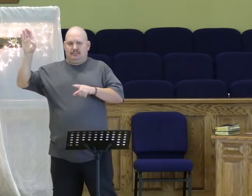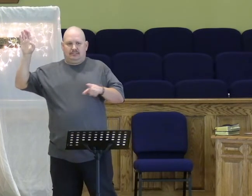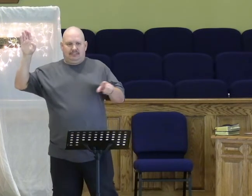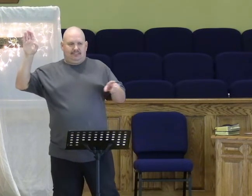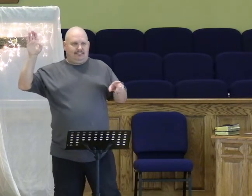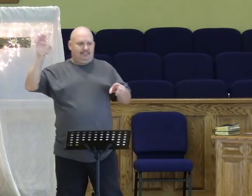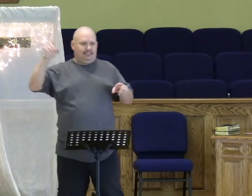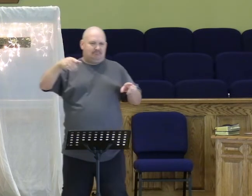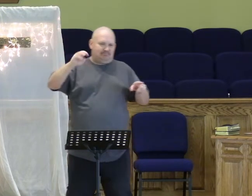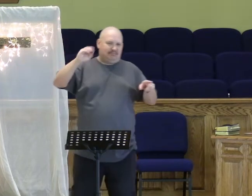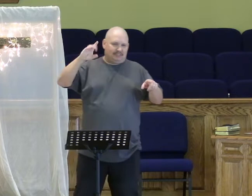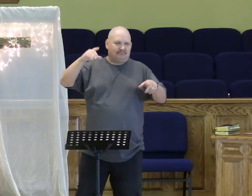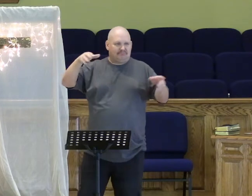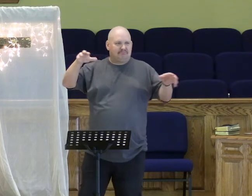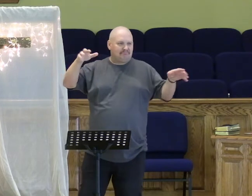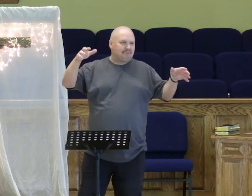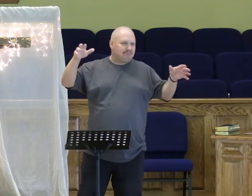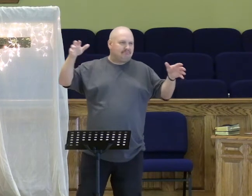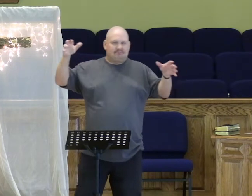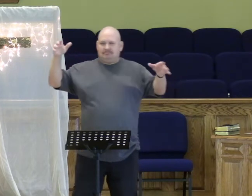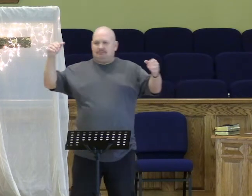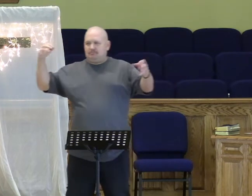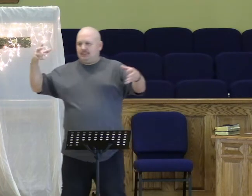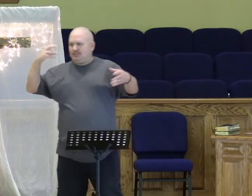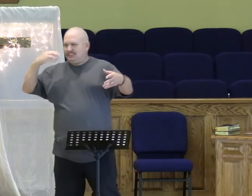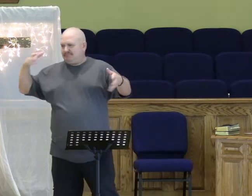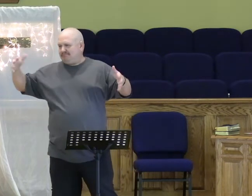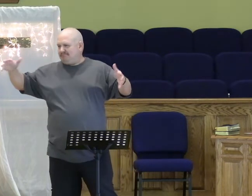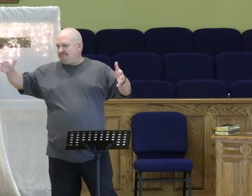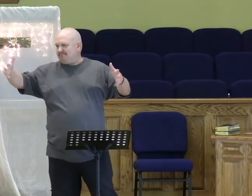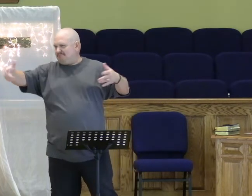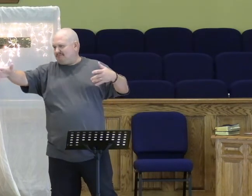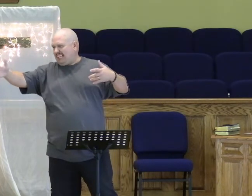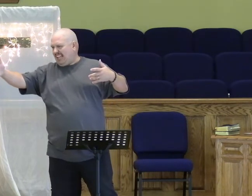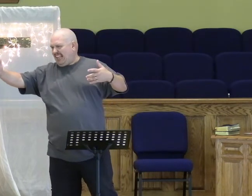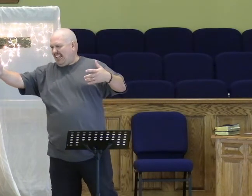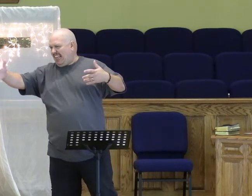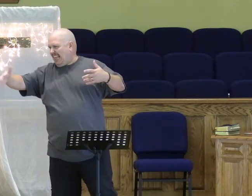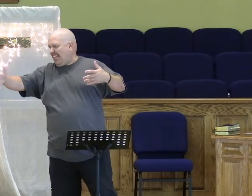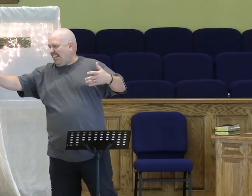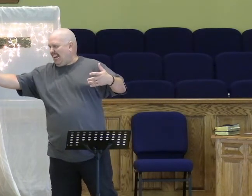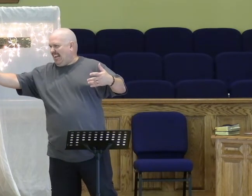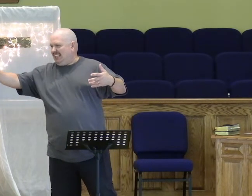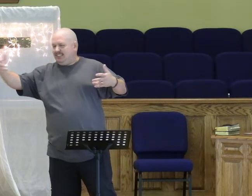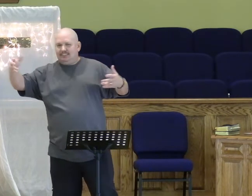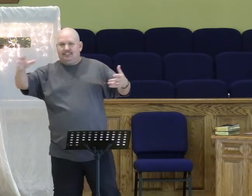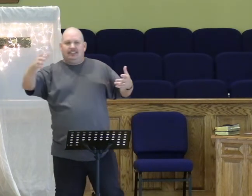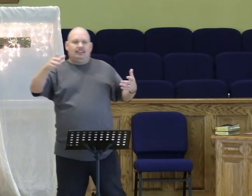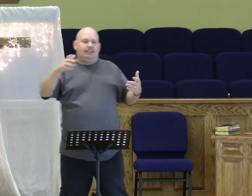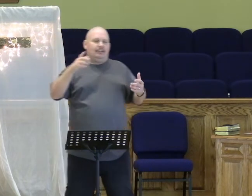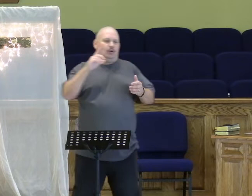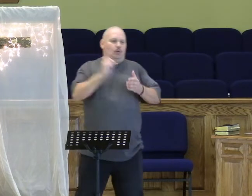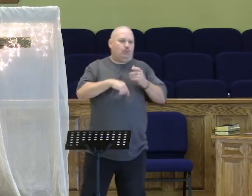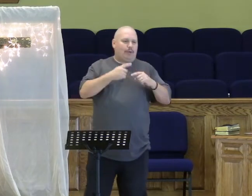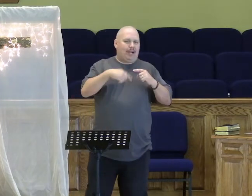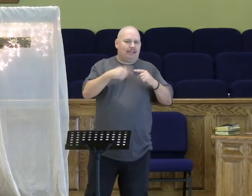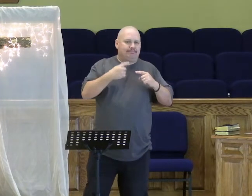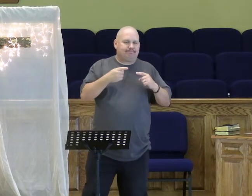if you like McDonald's. All right, we got a few McDonald's fans in here. Okay, yeah, so some of you are like, okay, I see some McDonald's. I see